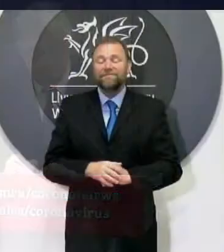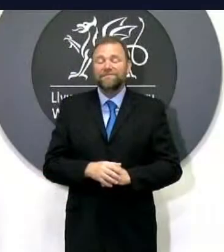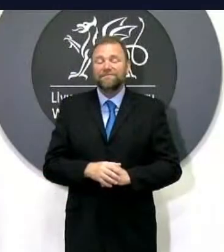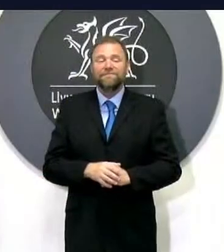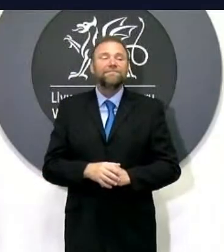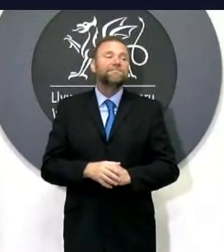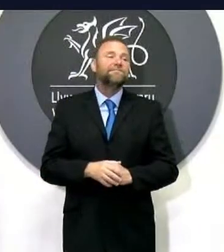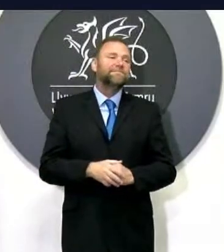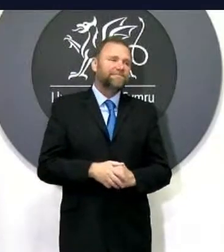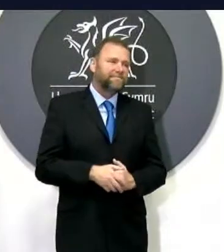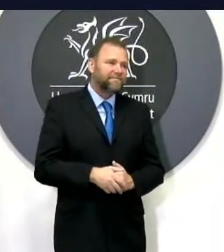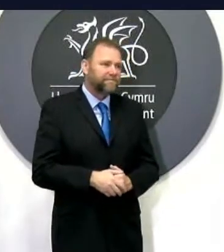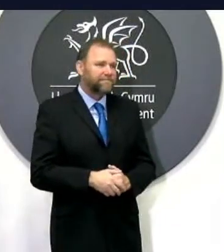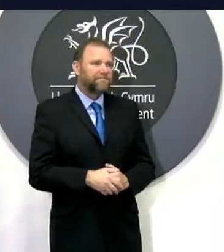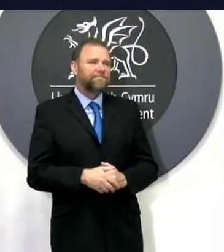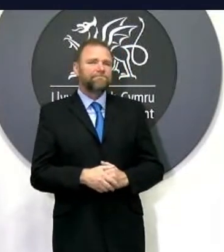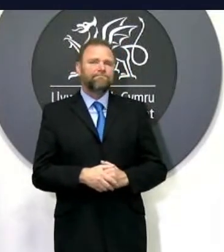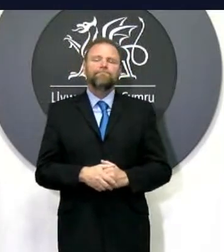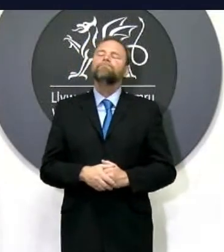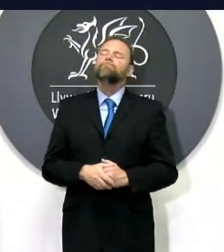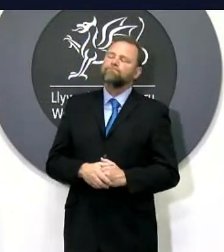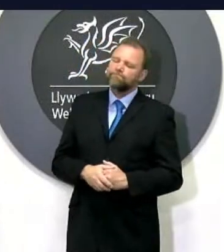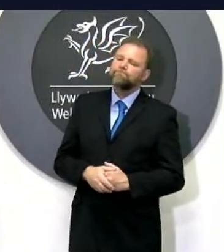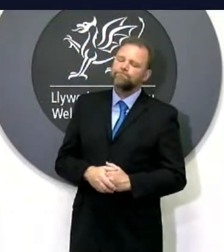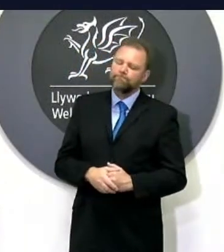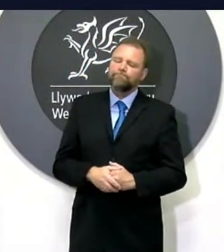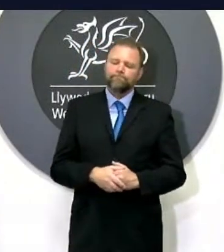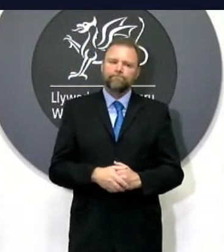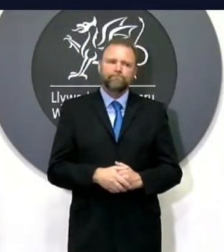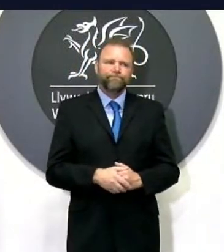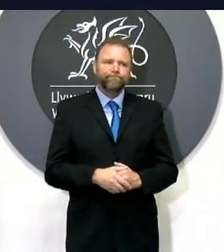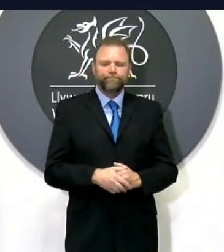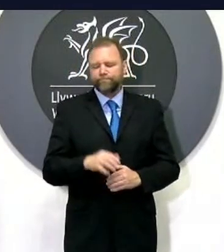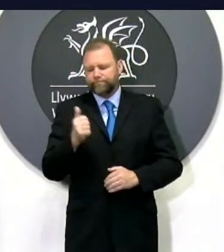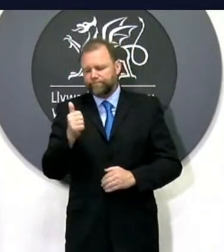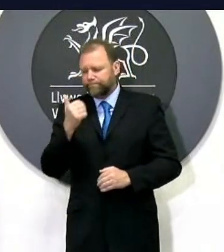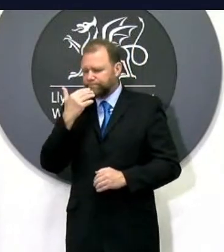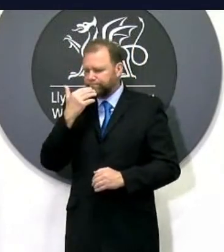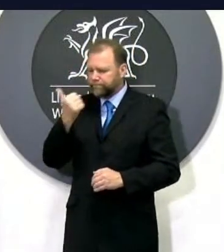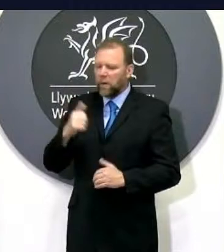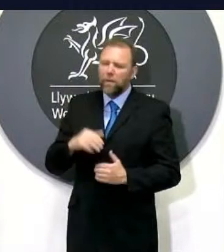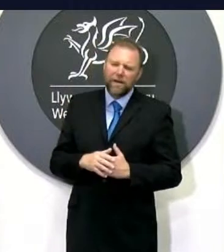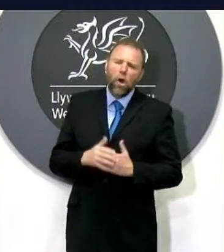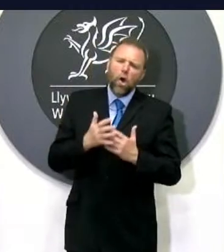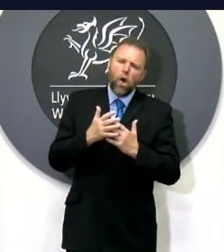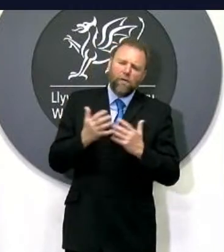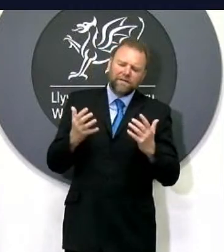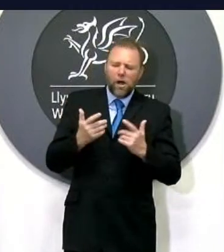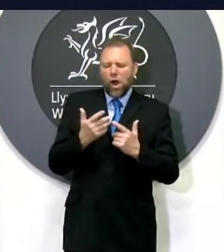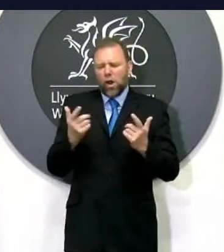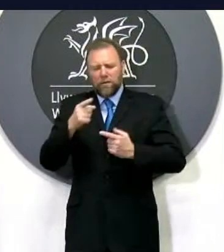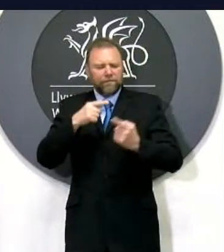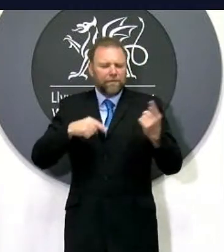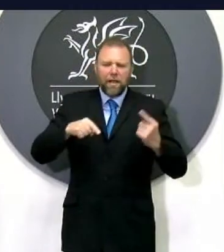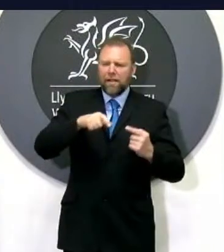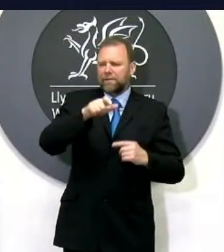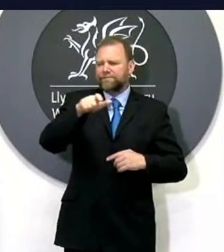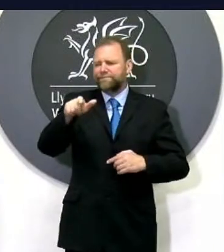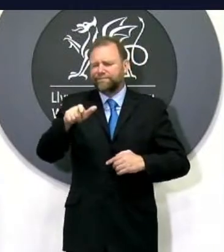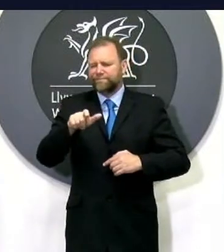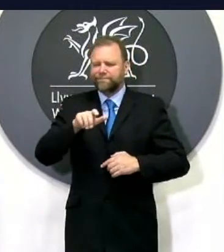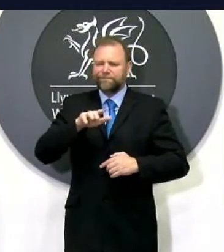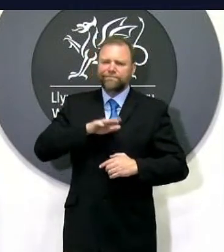Thank you. There's obviously a bit of discontent about the order of your roadmap, notably with hospitality,